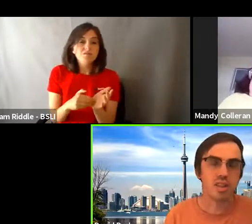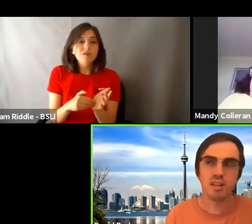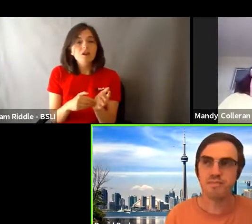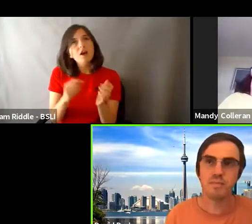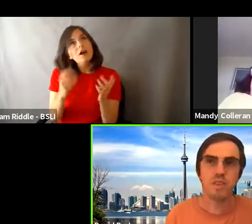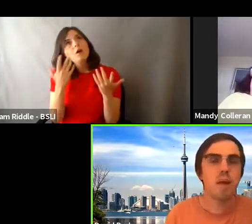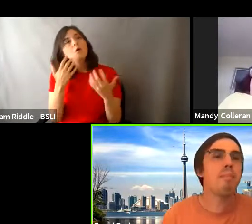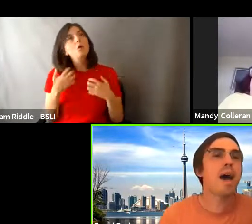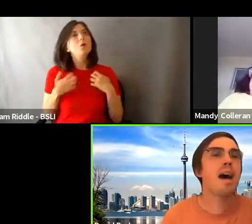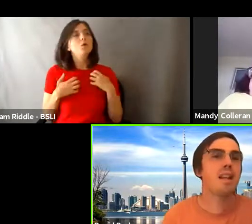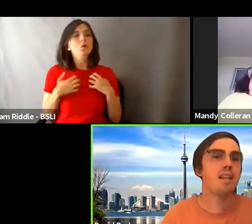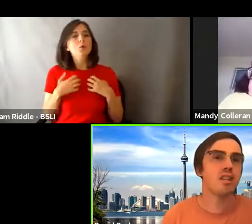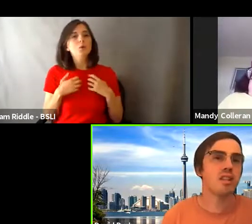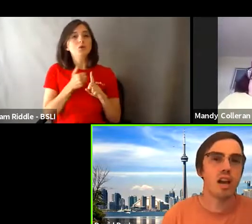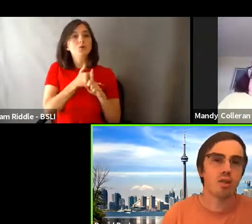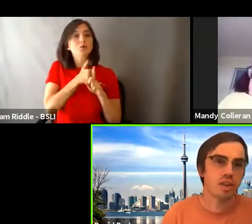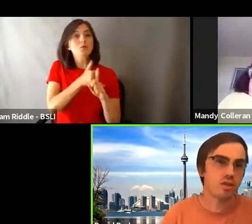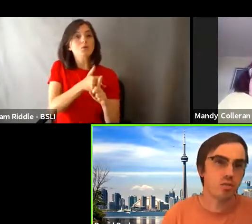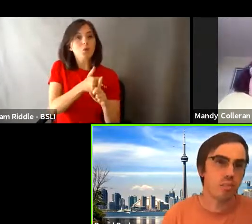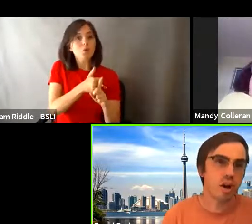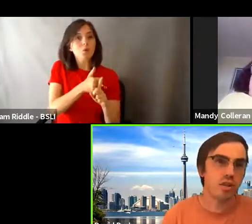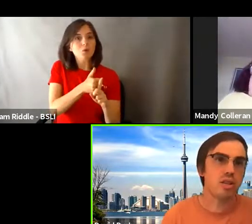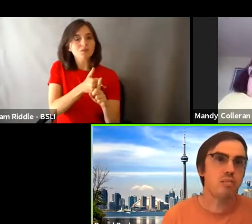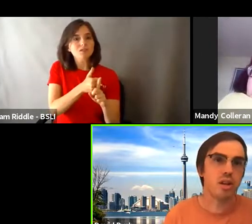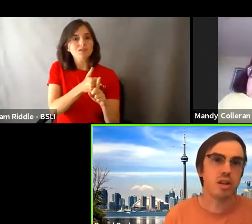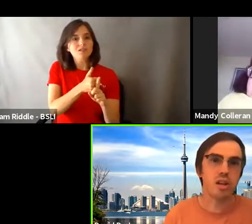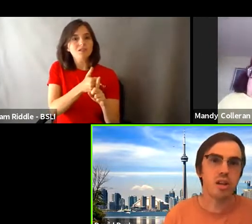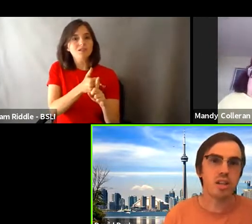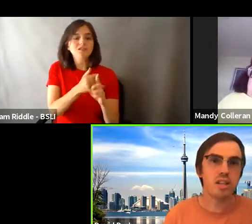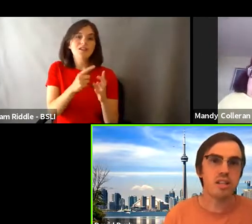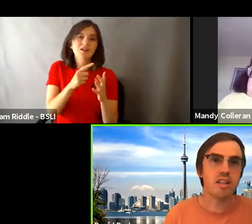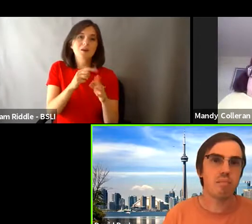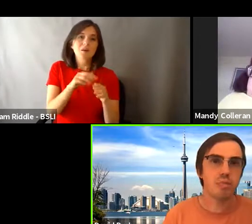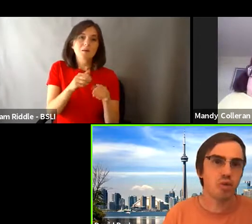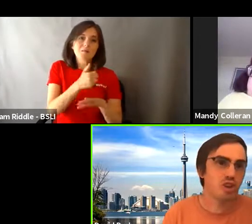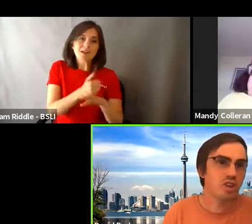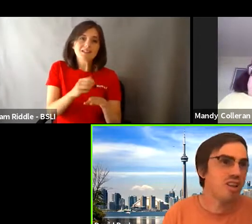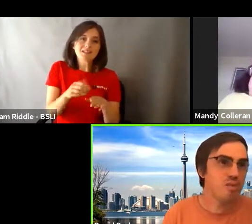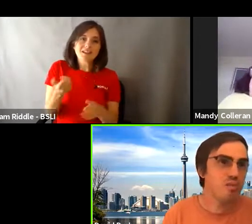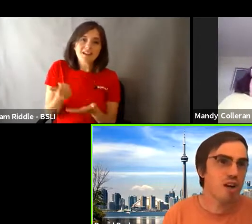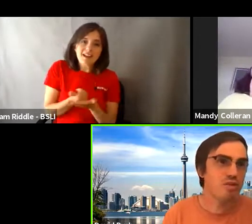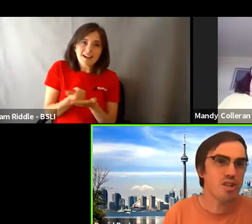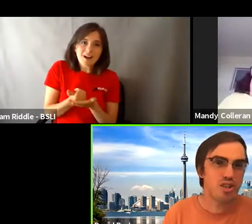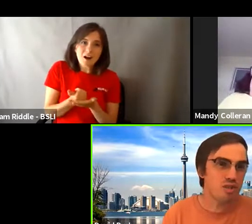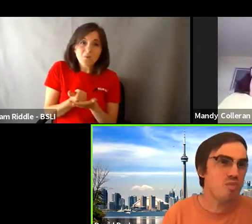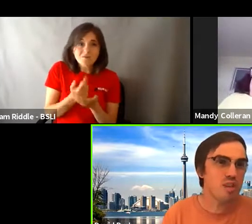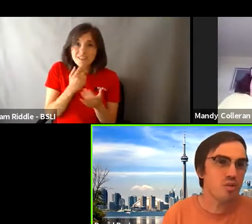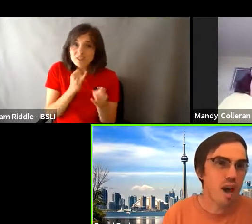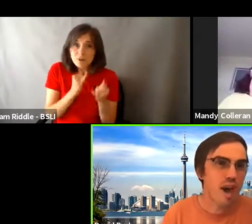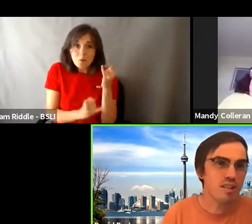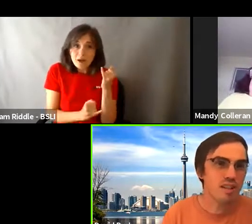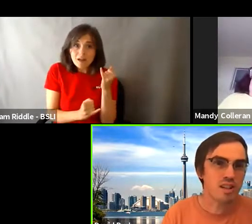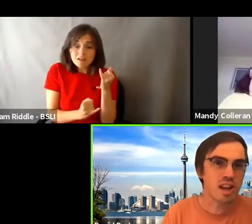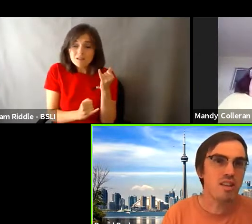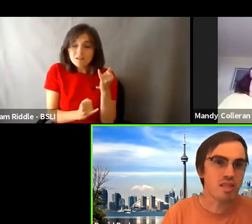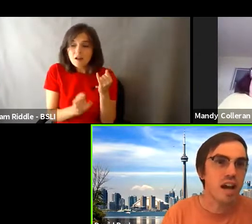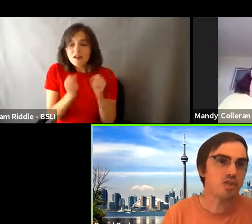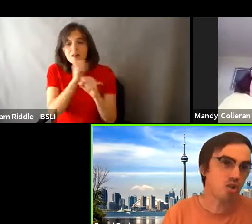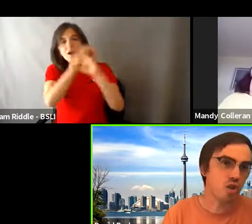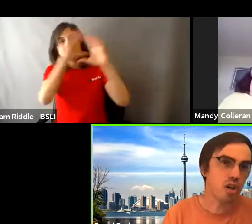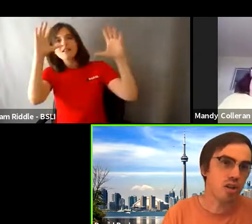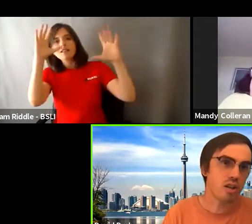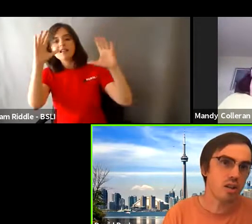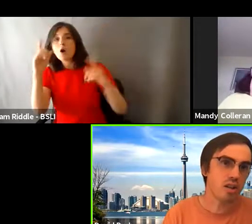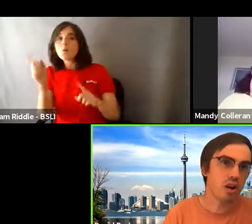is not a bad instinct. I don't think it's the right policy, but the idea that people shouldn't live in poverty, shouldn't be harassed I think